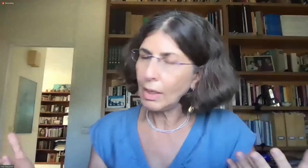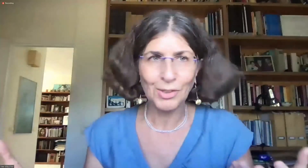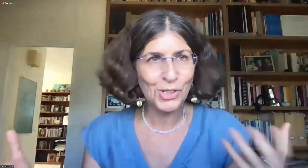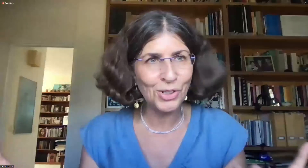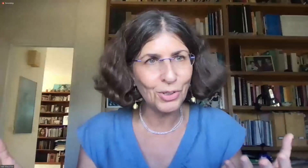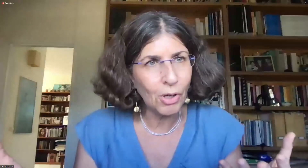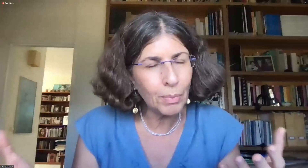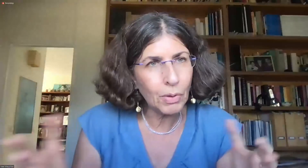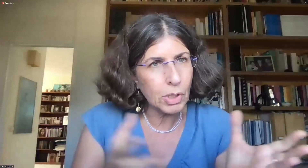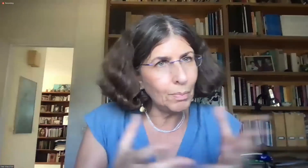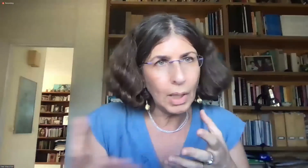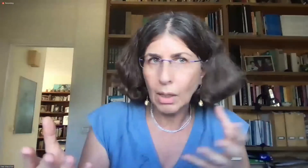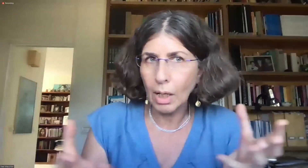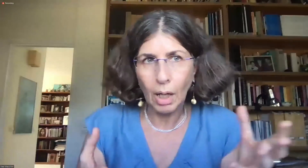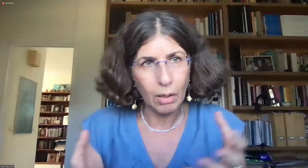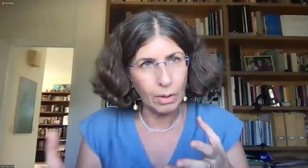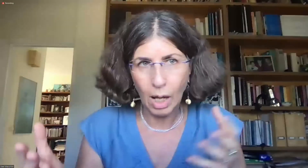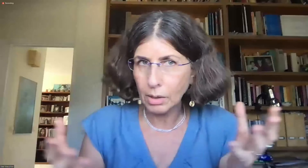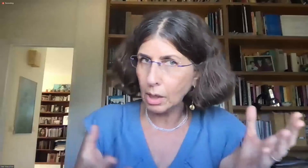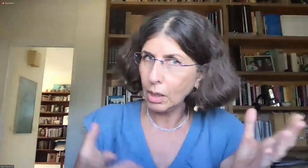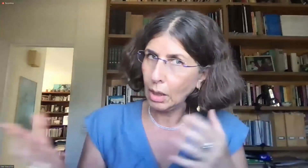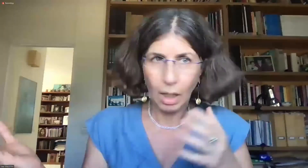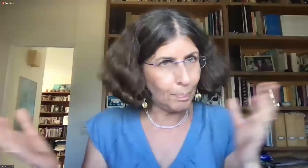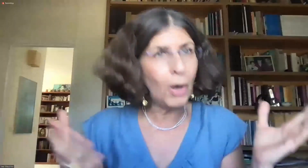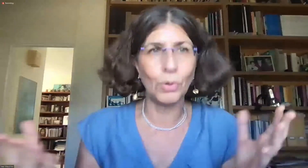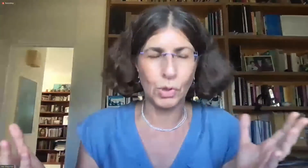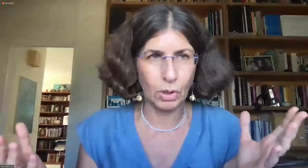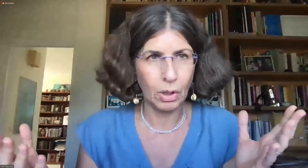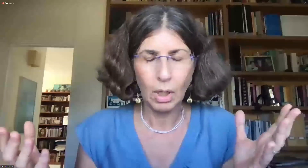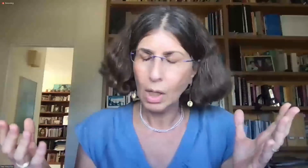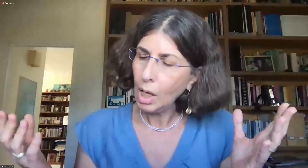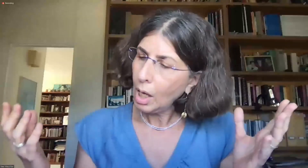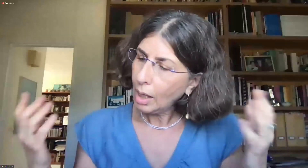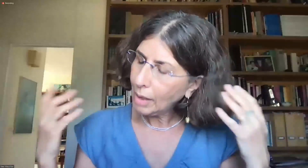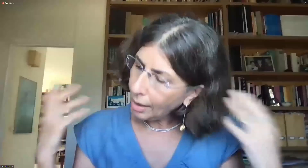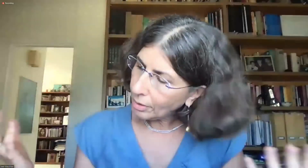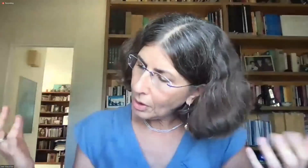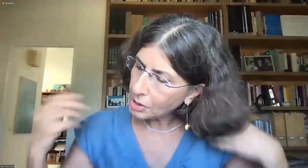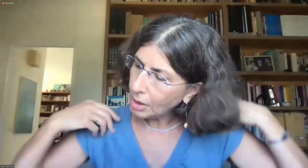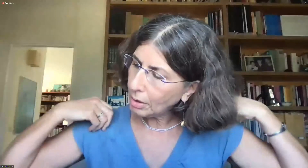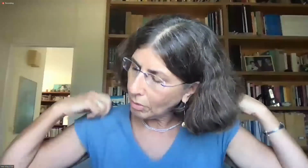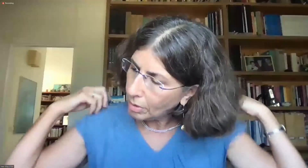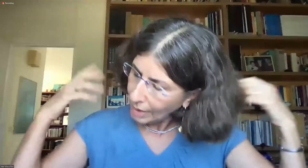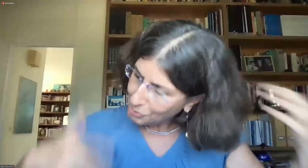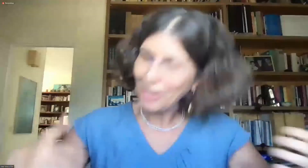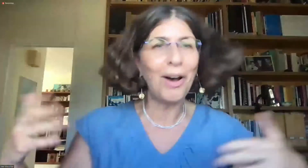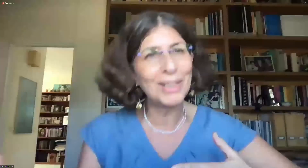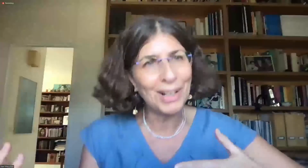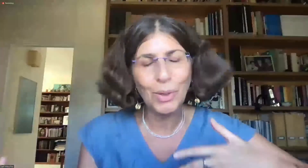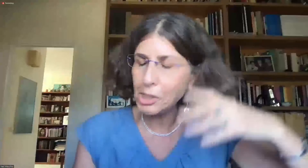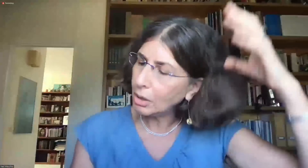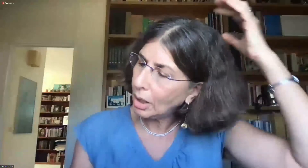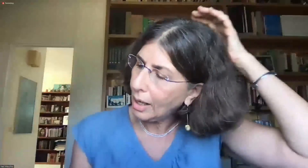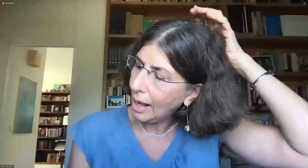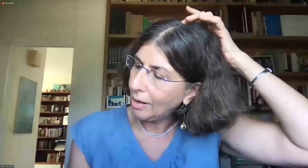sure I understood your talk, because to me, they are not opposed. And the other question, or that was the comment,